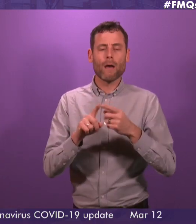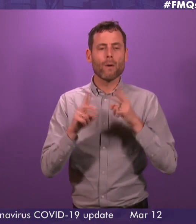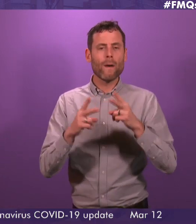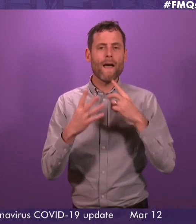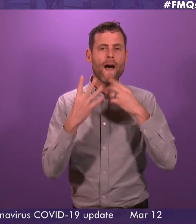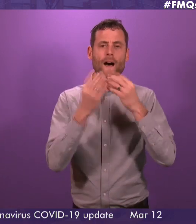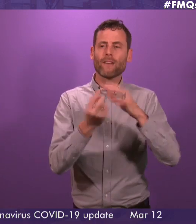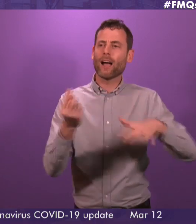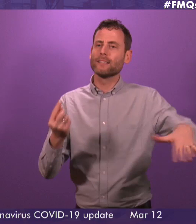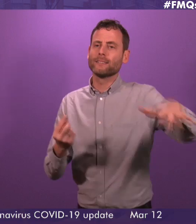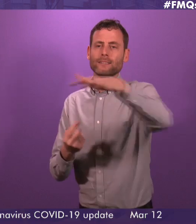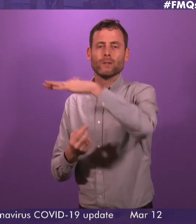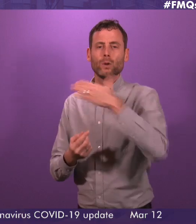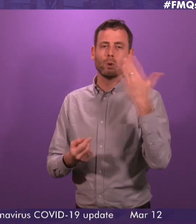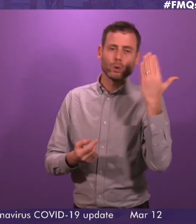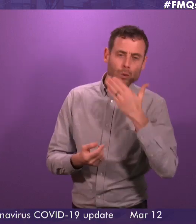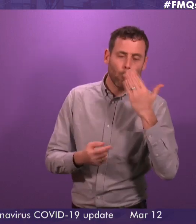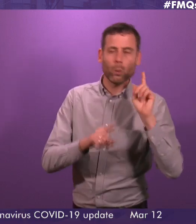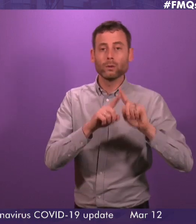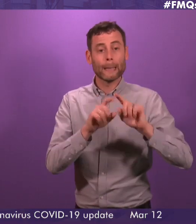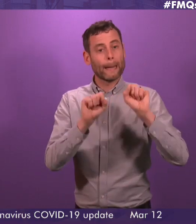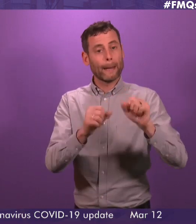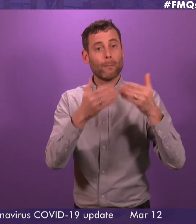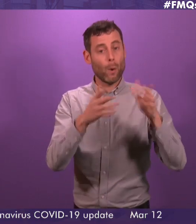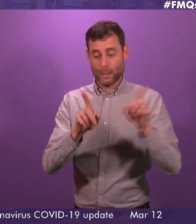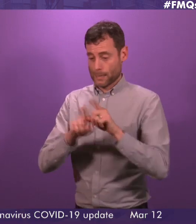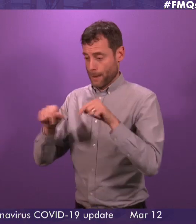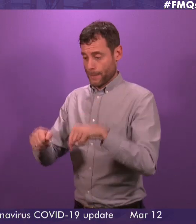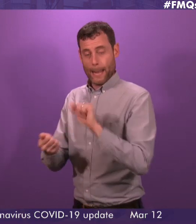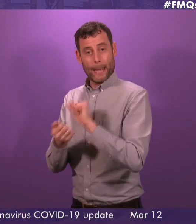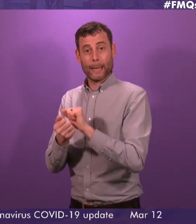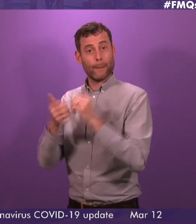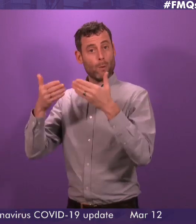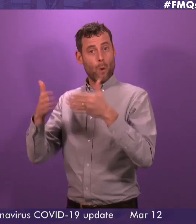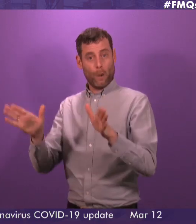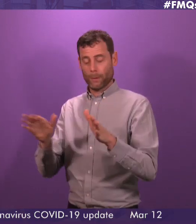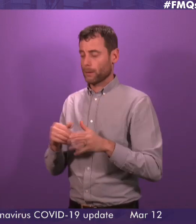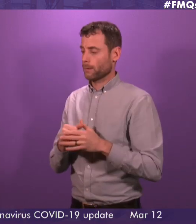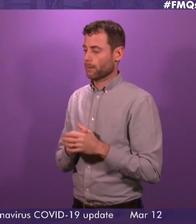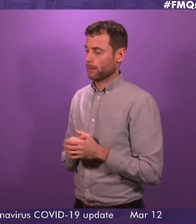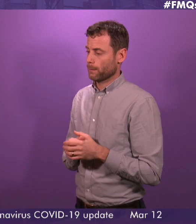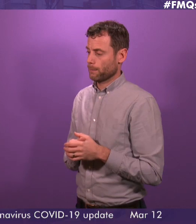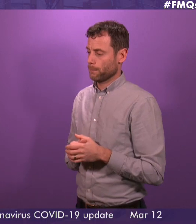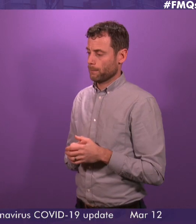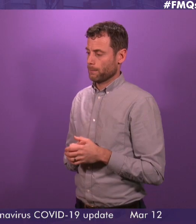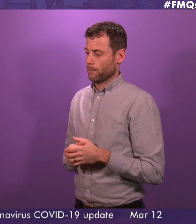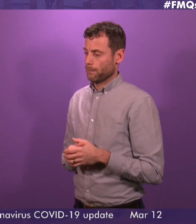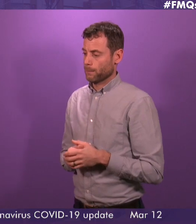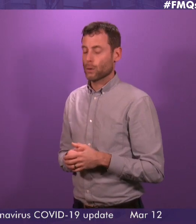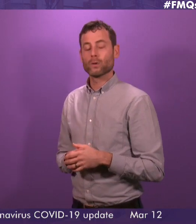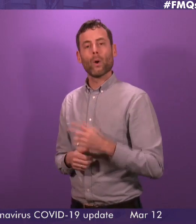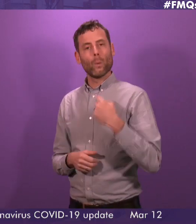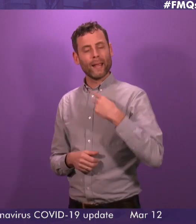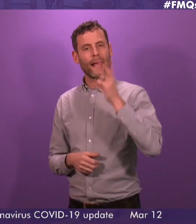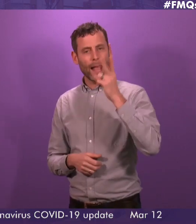is consistent with the public health message across Scotland. We would repeat the advice, however, for those with